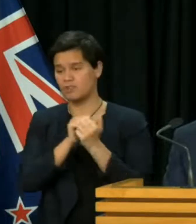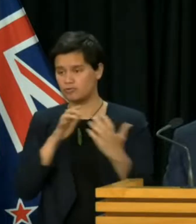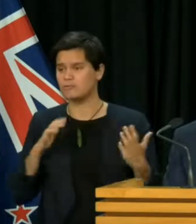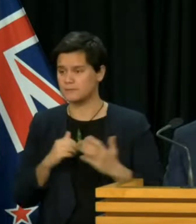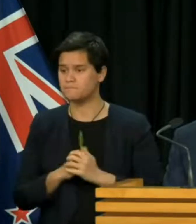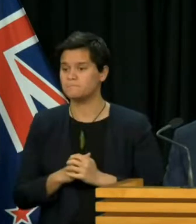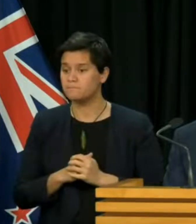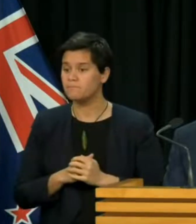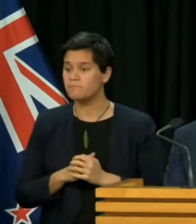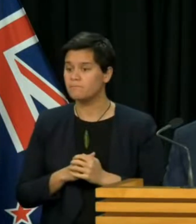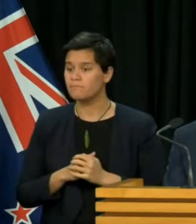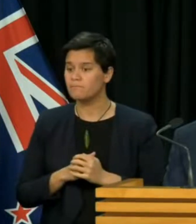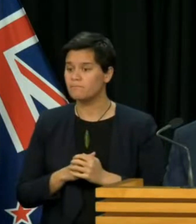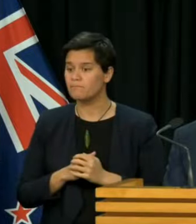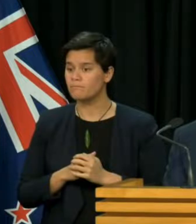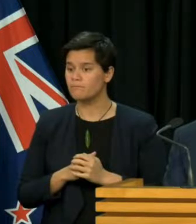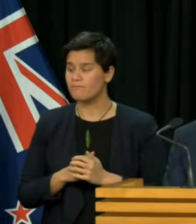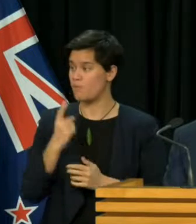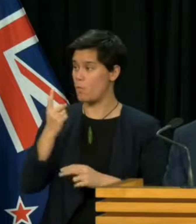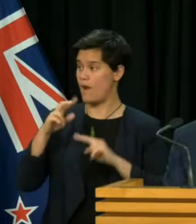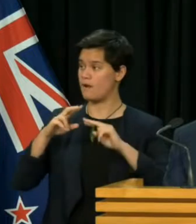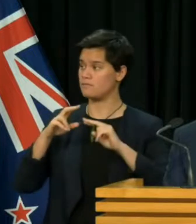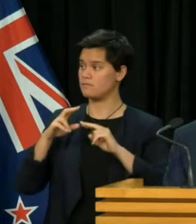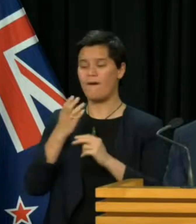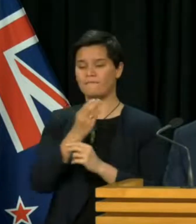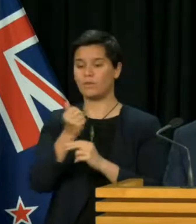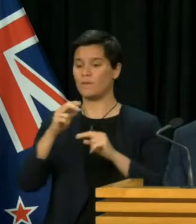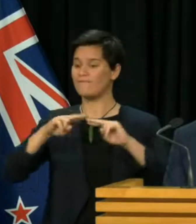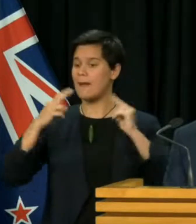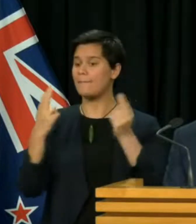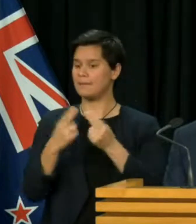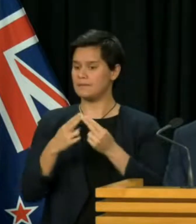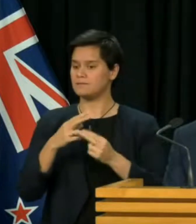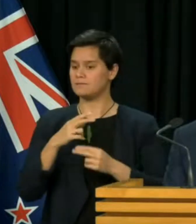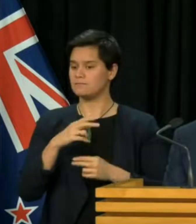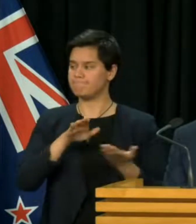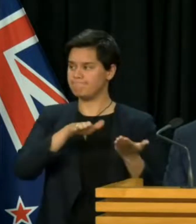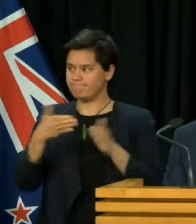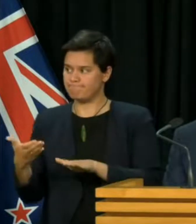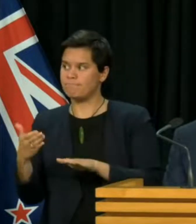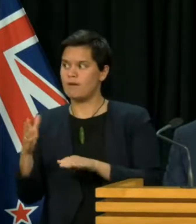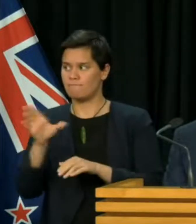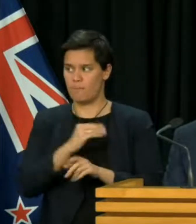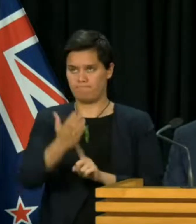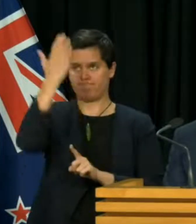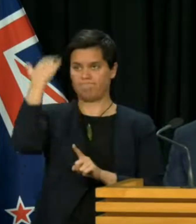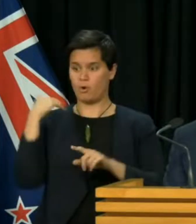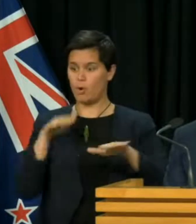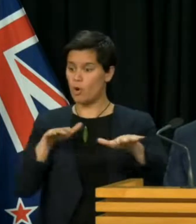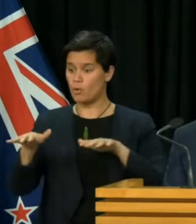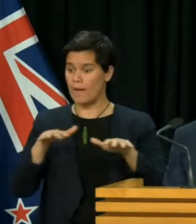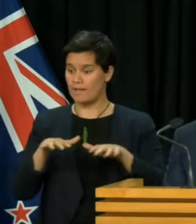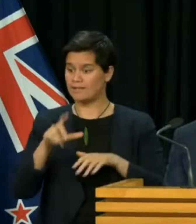the families of people who were killed in the CTV building in Christchurch have asked for retired High Court judges to